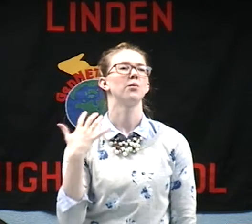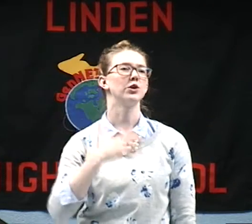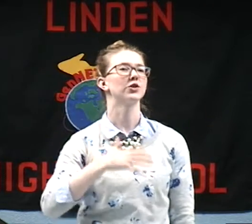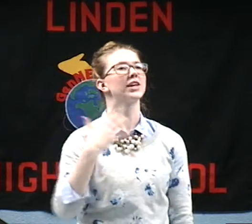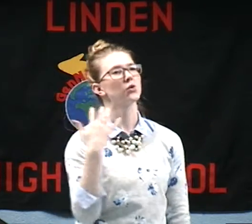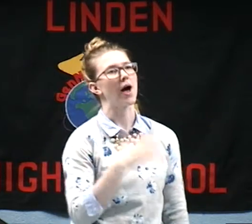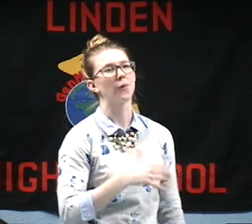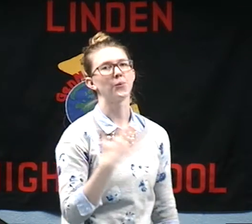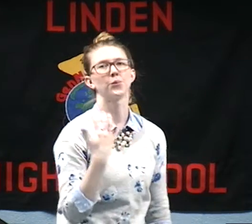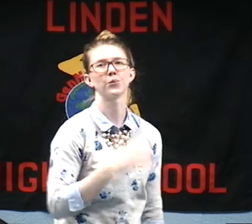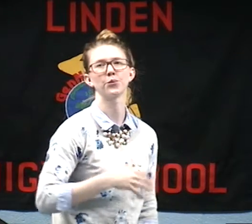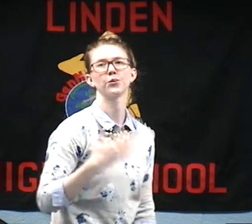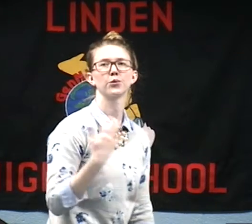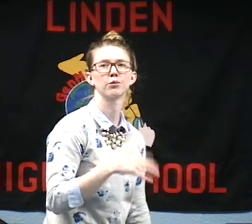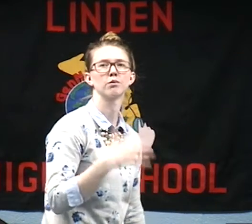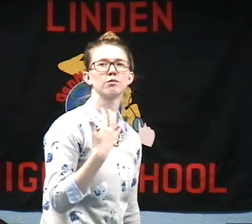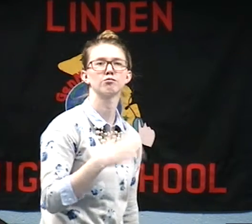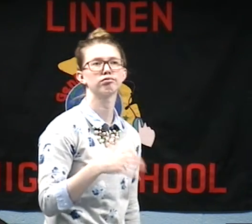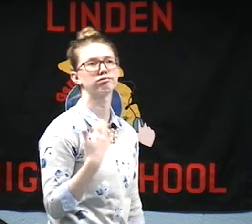Usually I do wow.